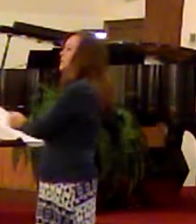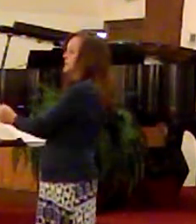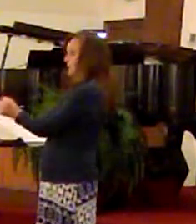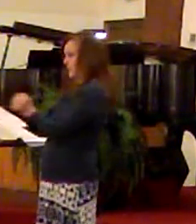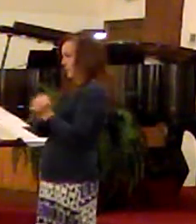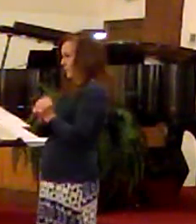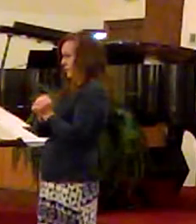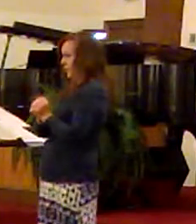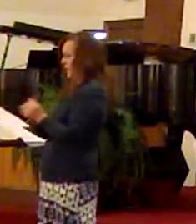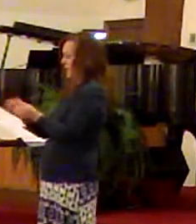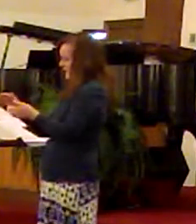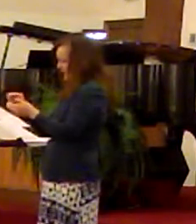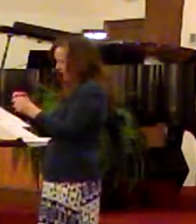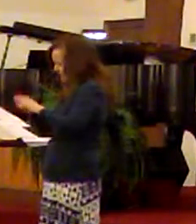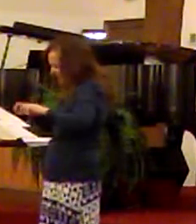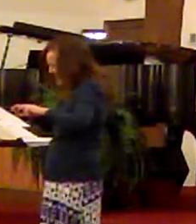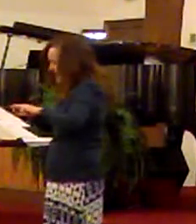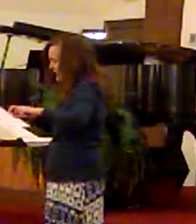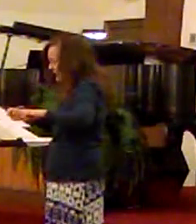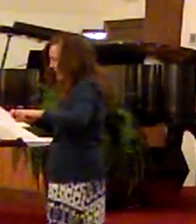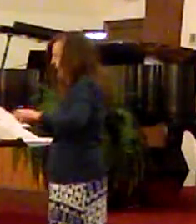study it together.